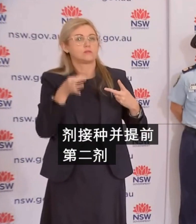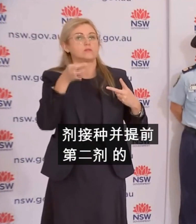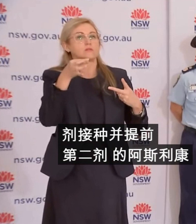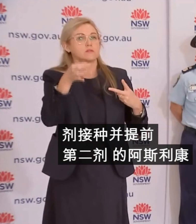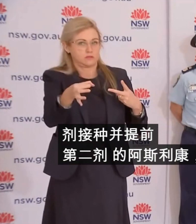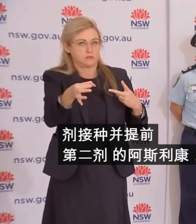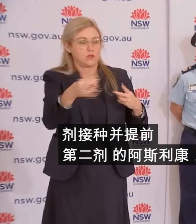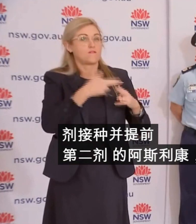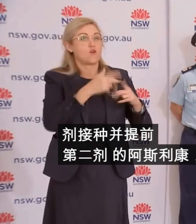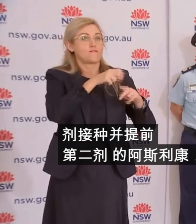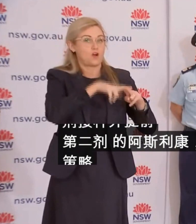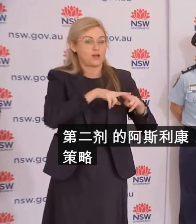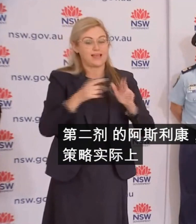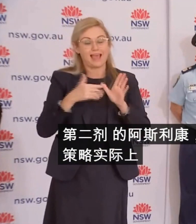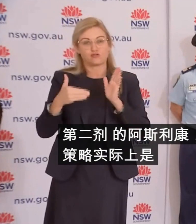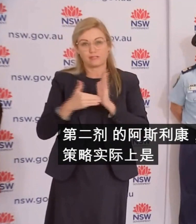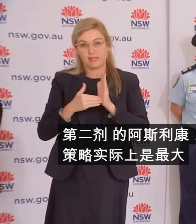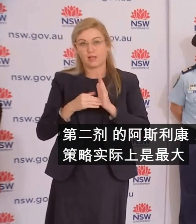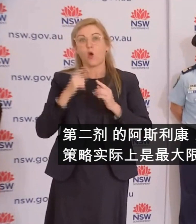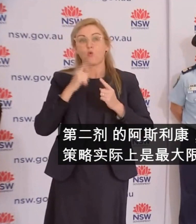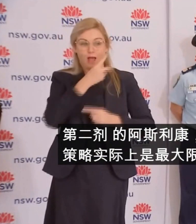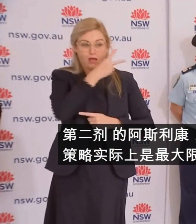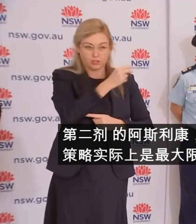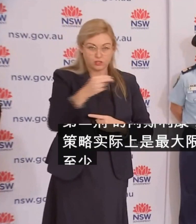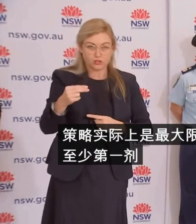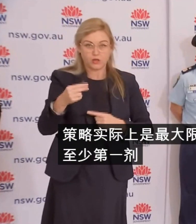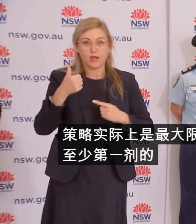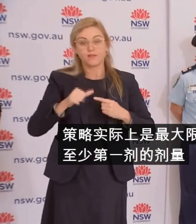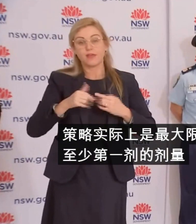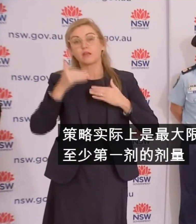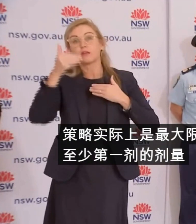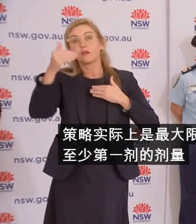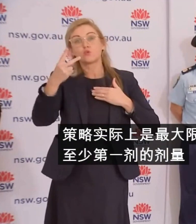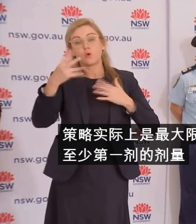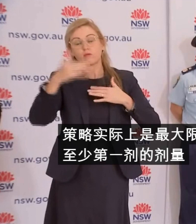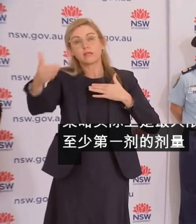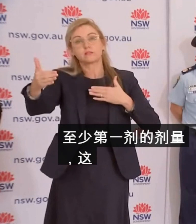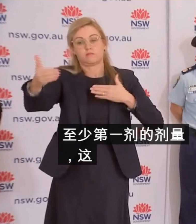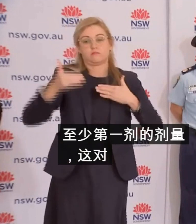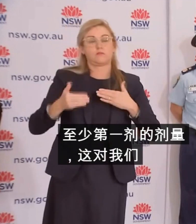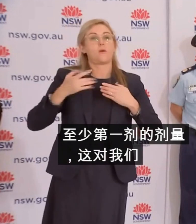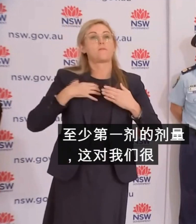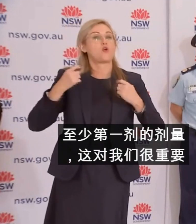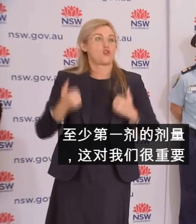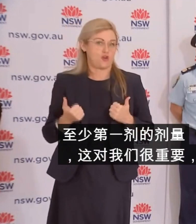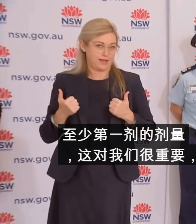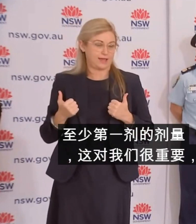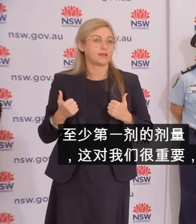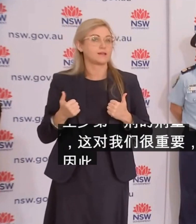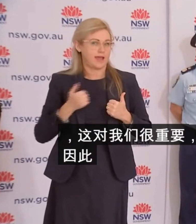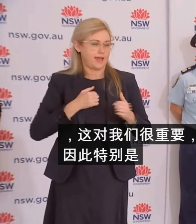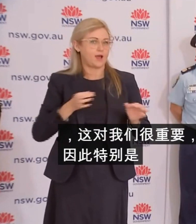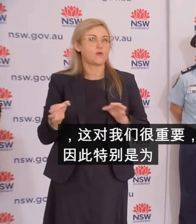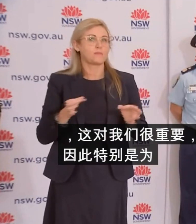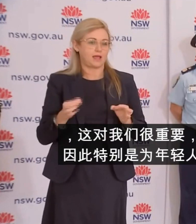the second dose of AstraZeneca. So our strategy is really about maximising at least first doses, and it's important for us,